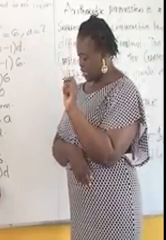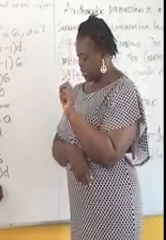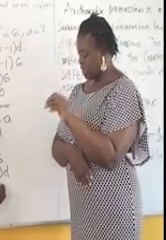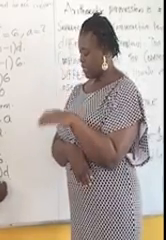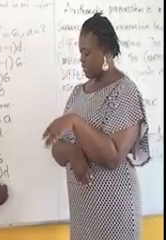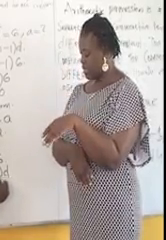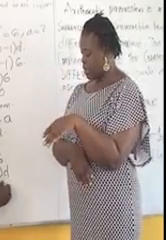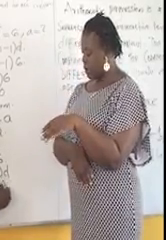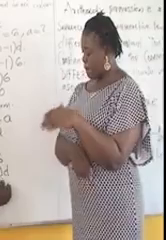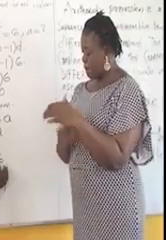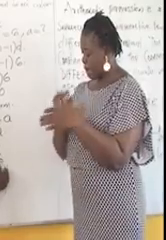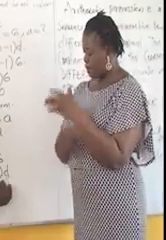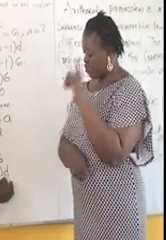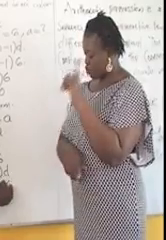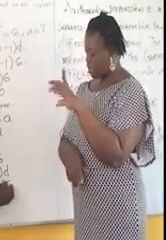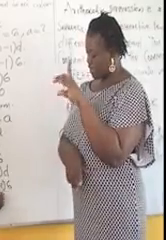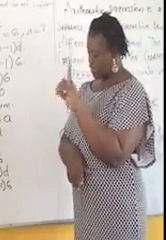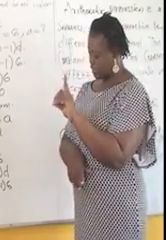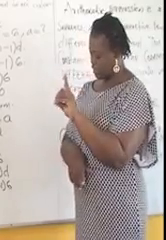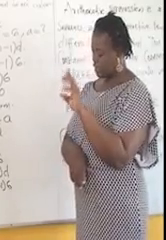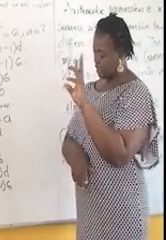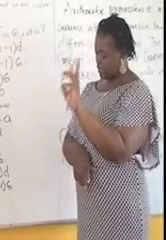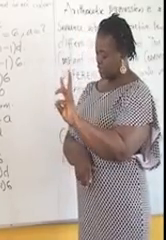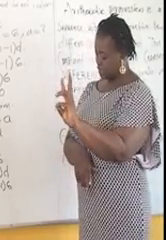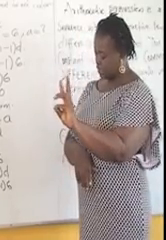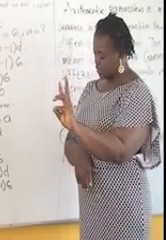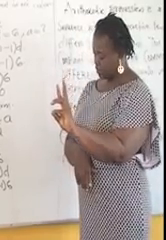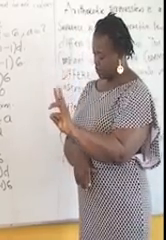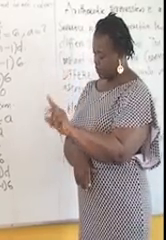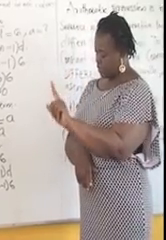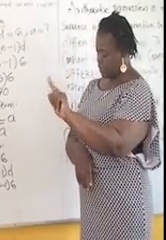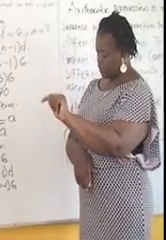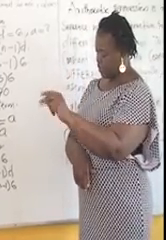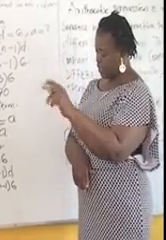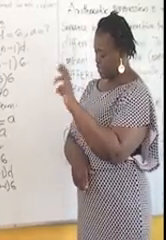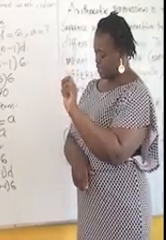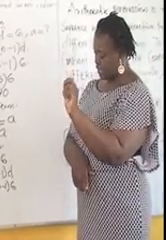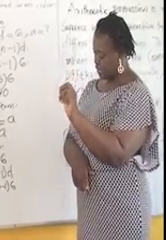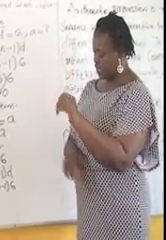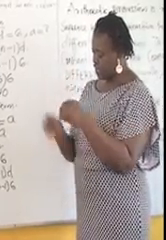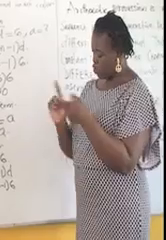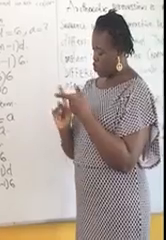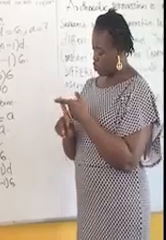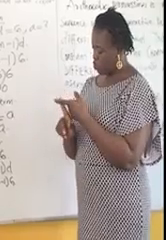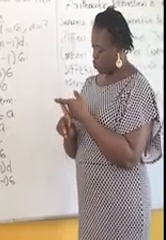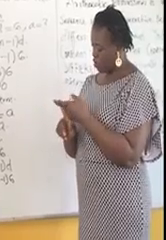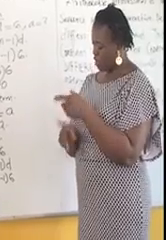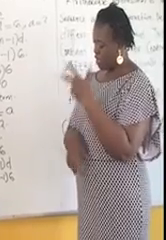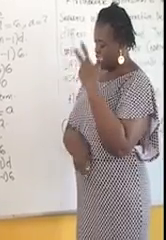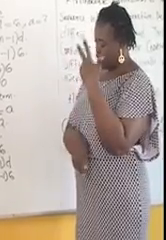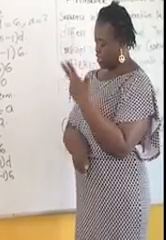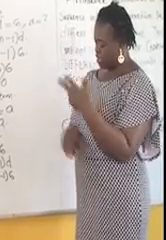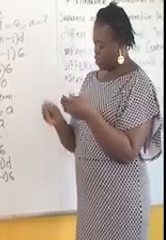30 minus 1 and D 6. T30 is equals to